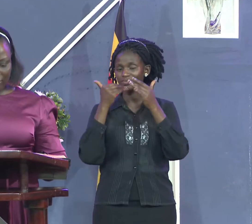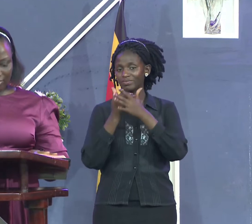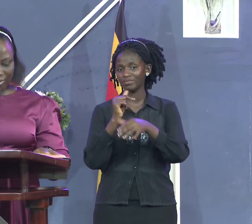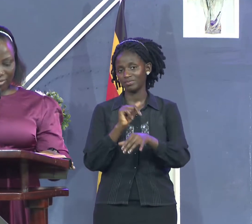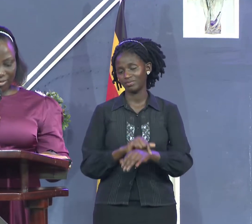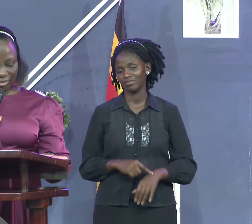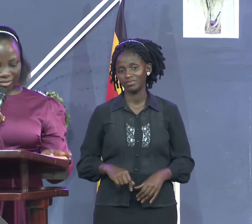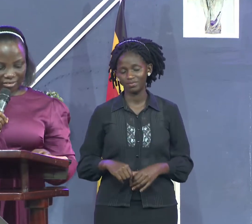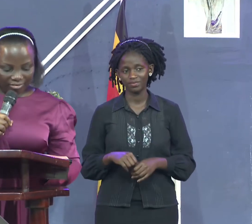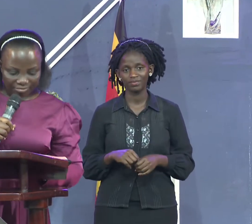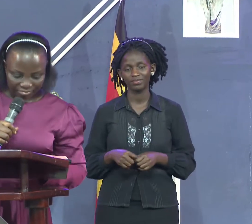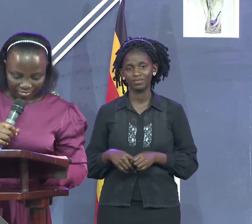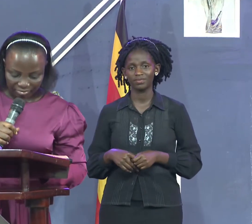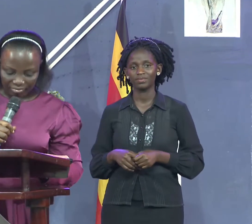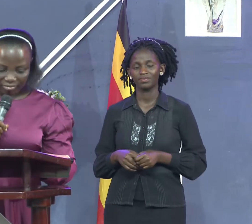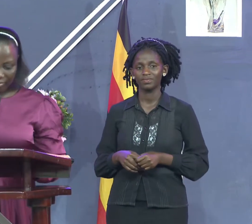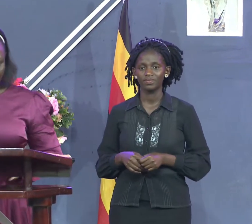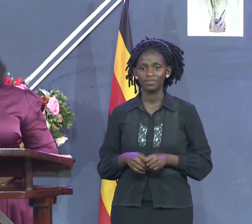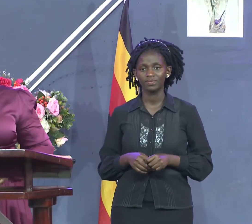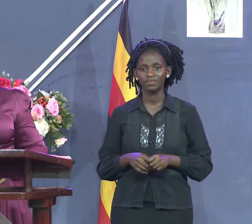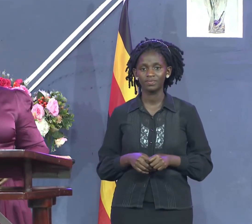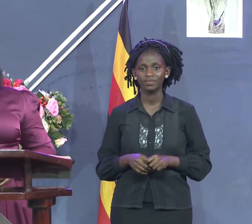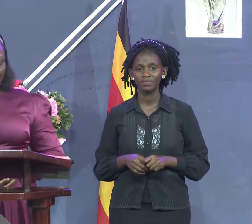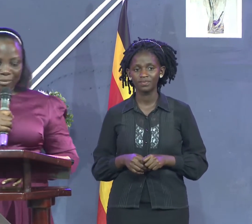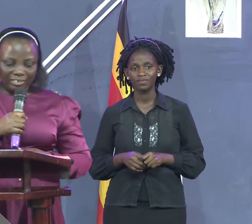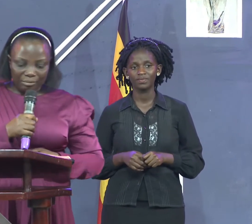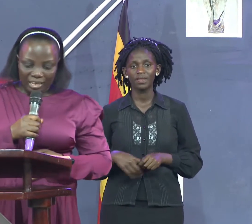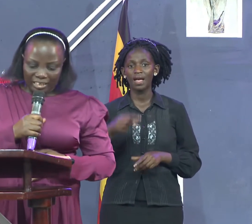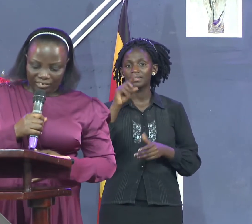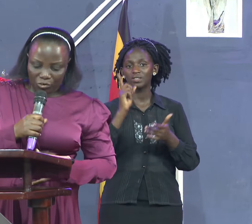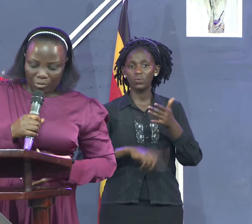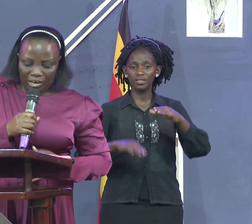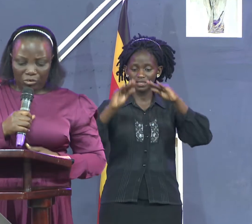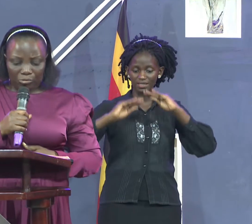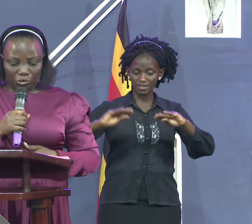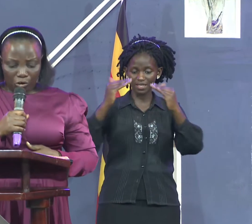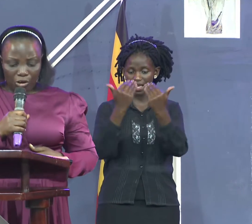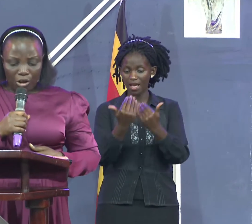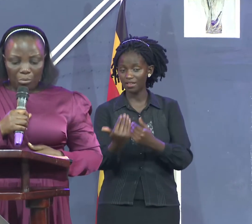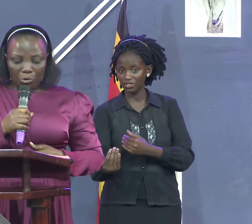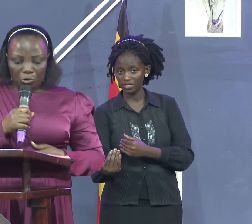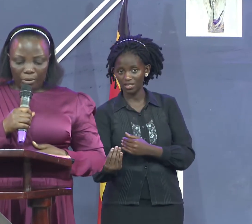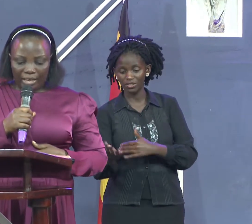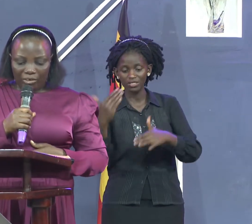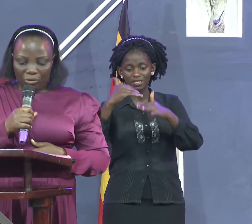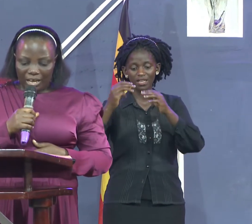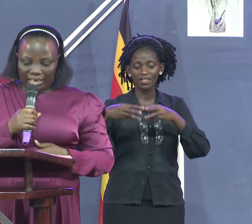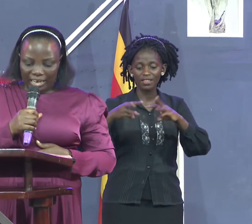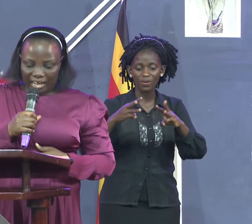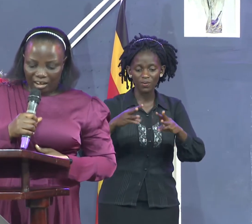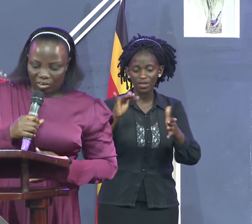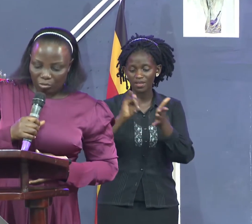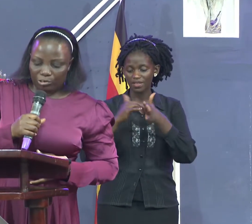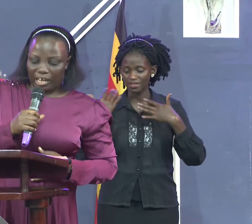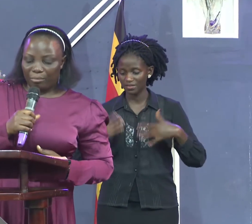often, then you will take good hold of them. Agambe nti manyiza omwana omuto mu kkubo